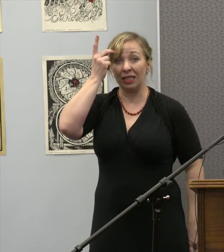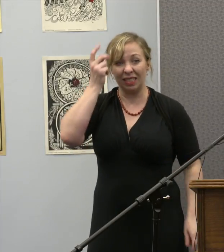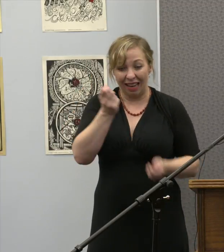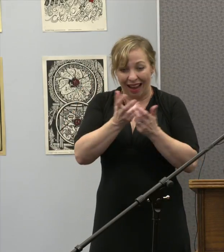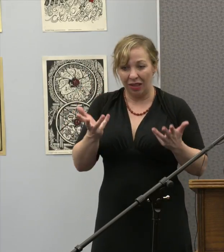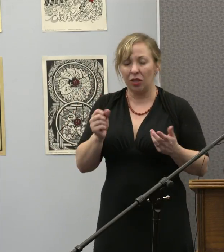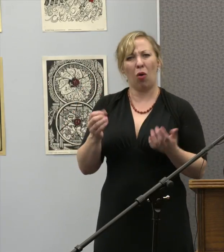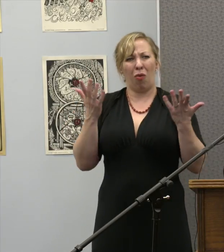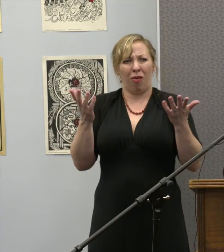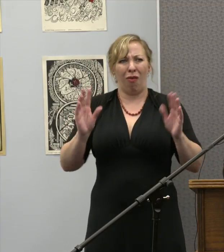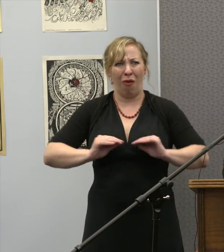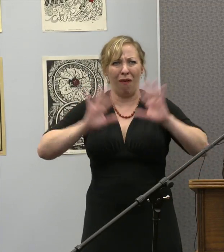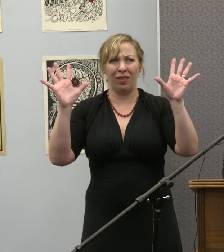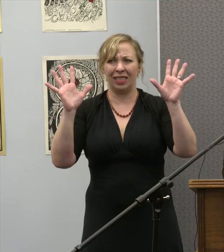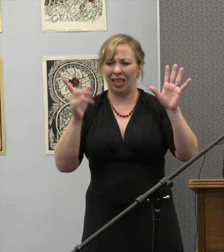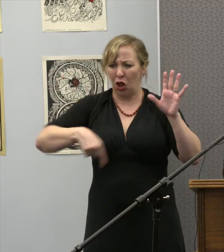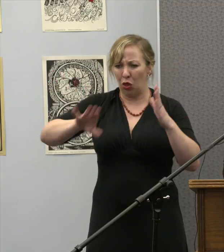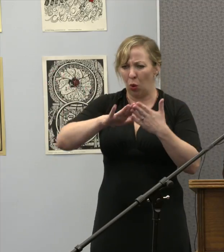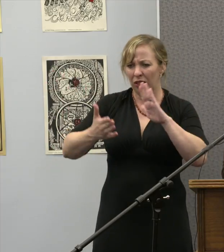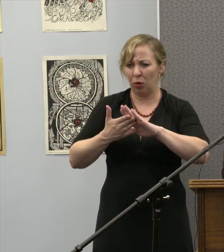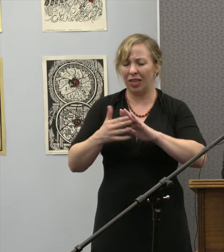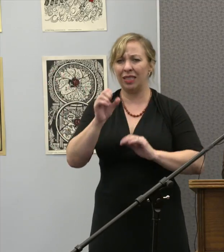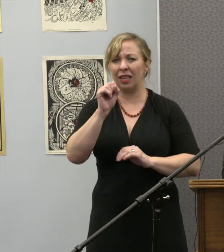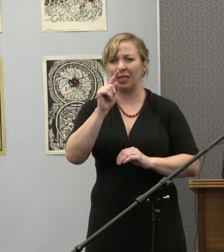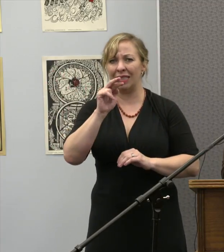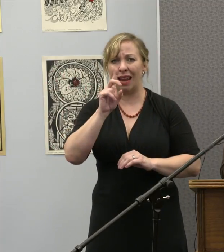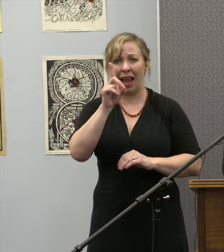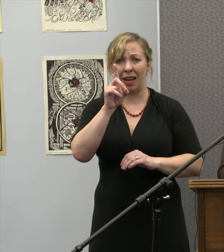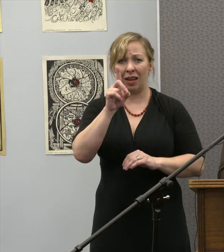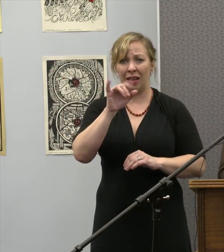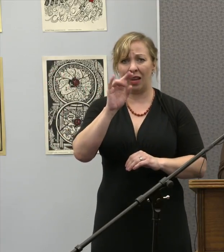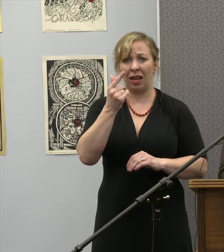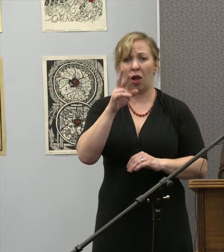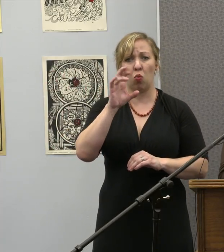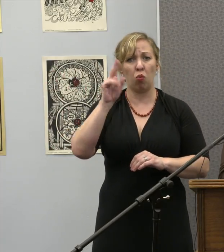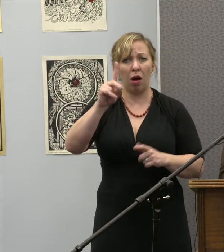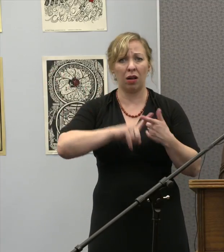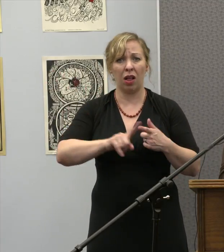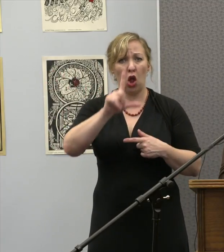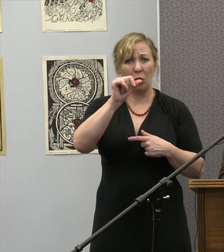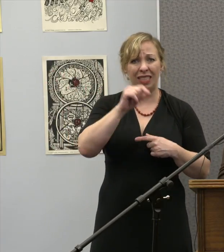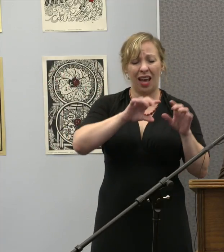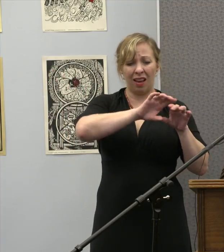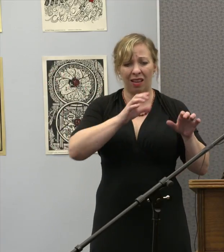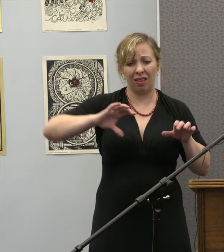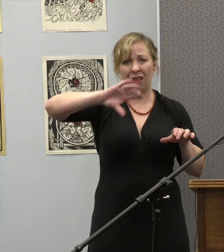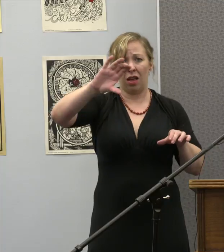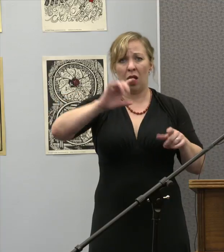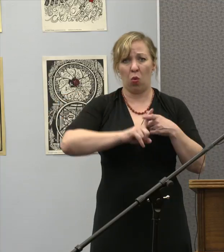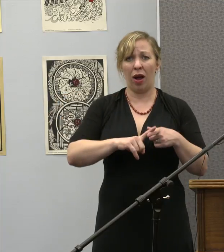So it's no wonder that these communities, from Standing Rock to Southern Louisiana, where the Bayou Bridge pipeline is going through right now, are